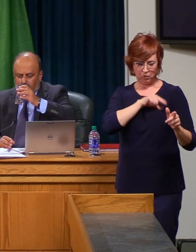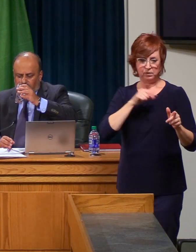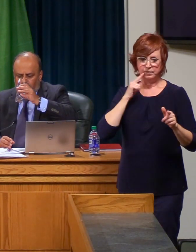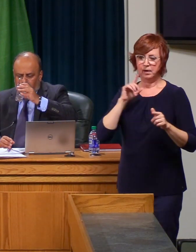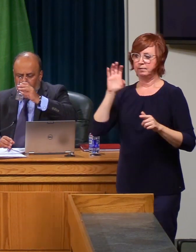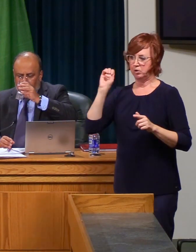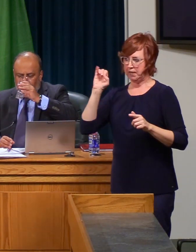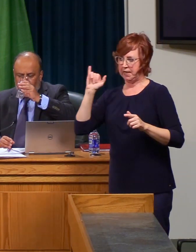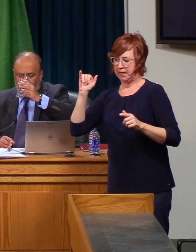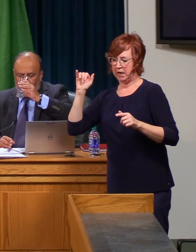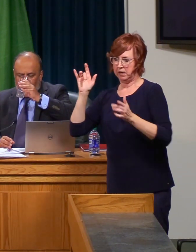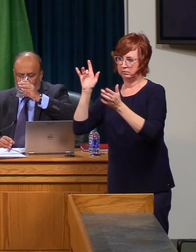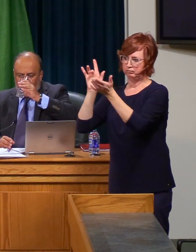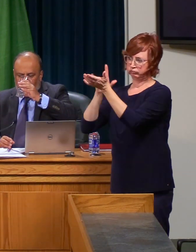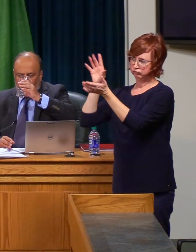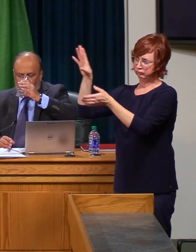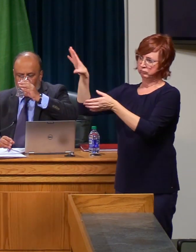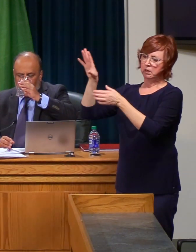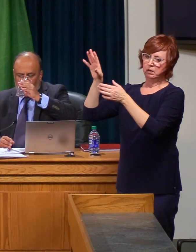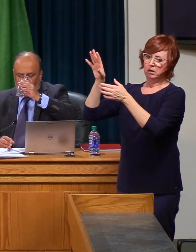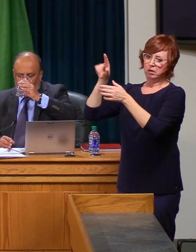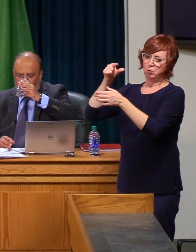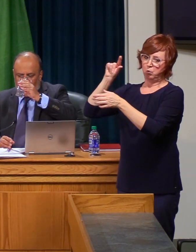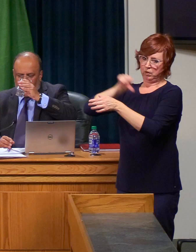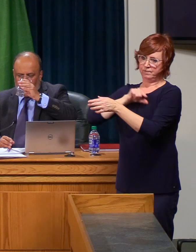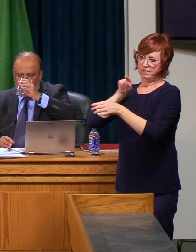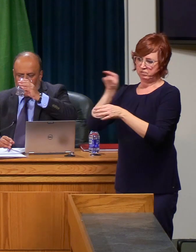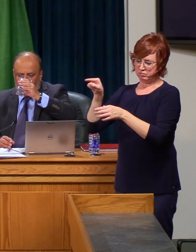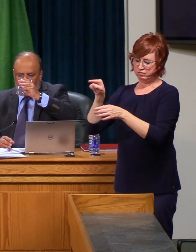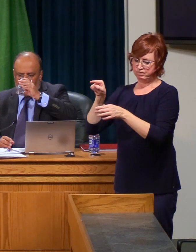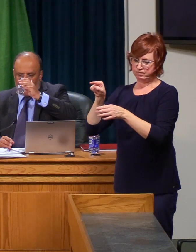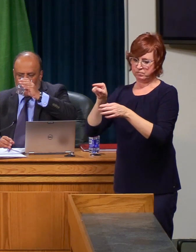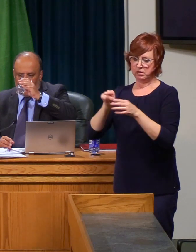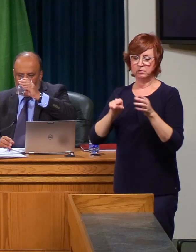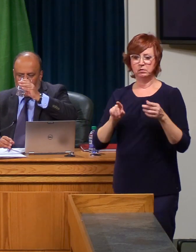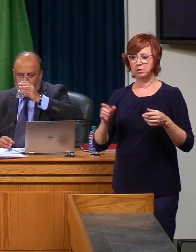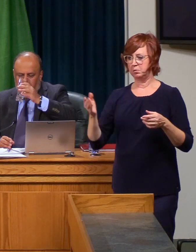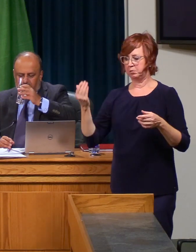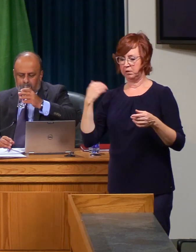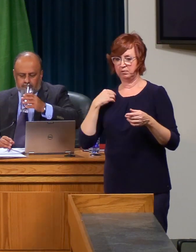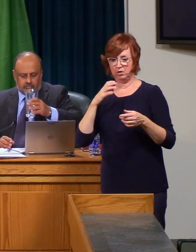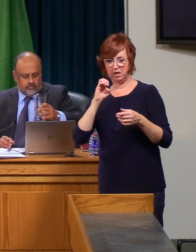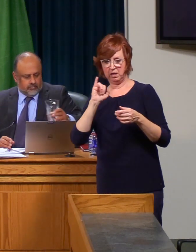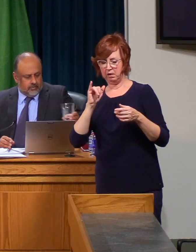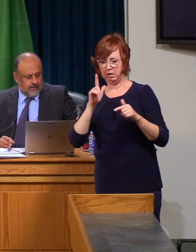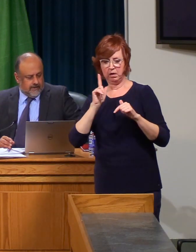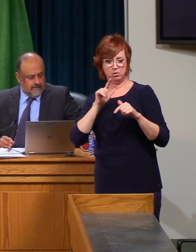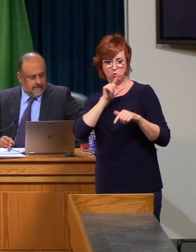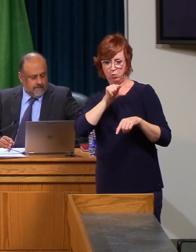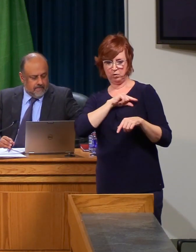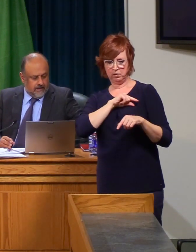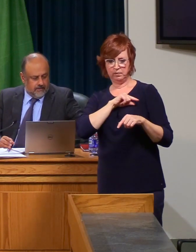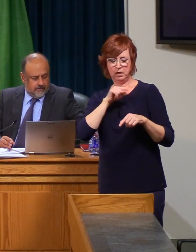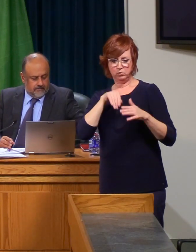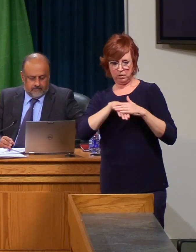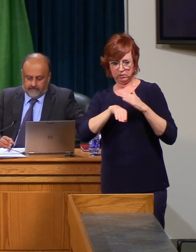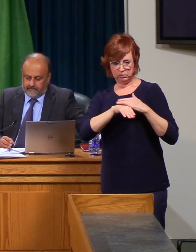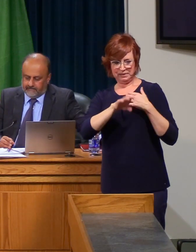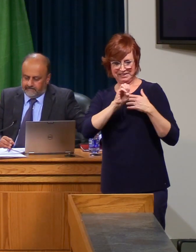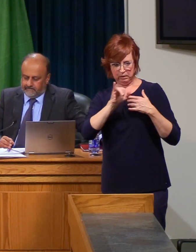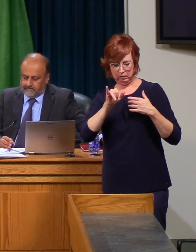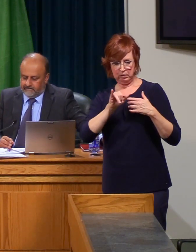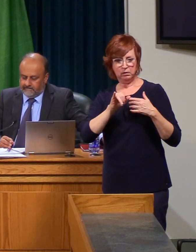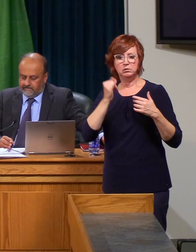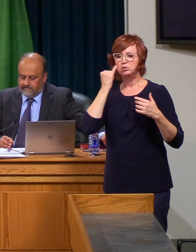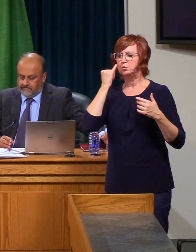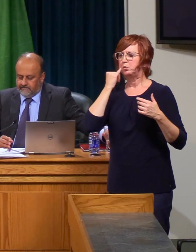They've shrunk the wait time, allowed people to access EI when they are staying home to take care of